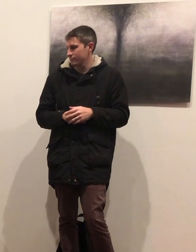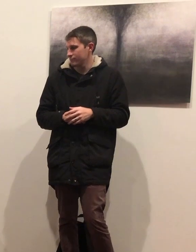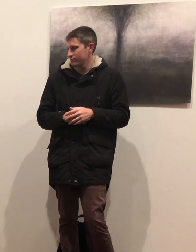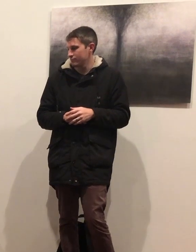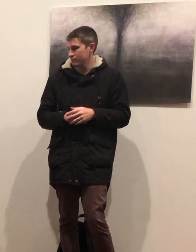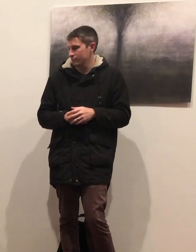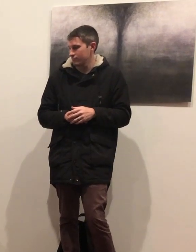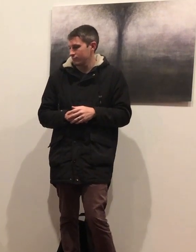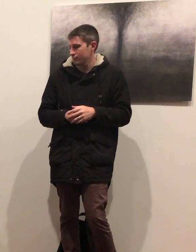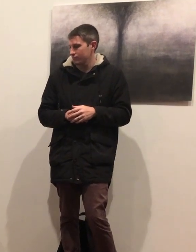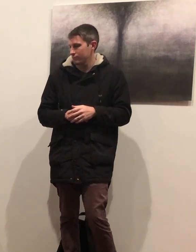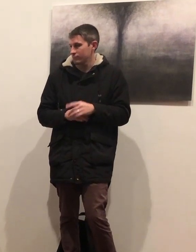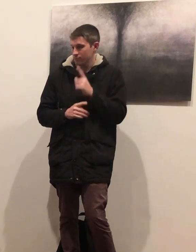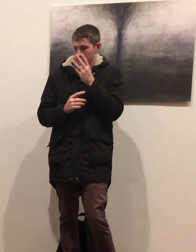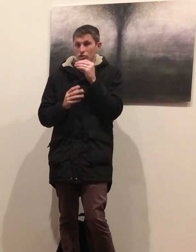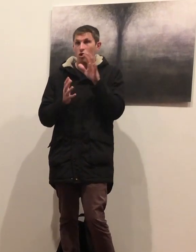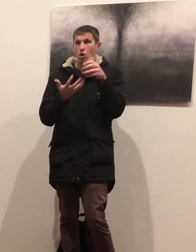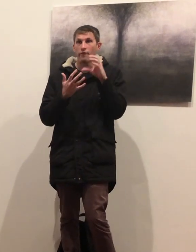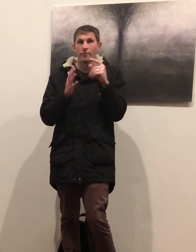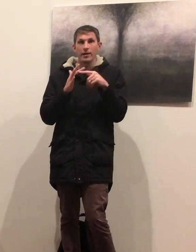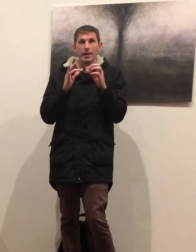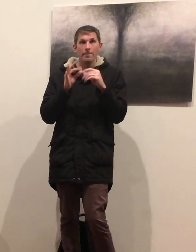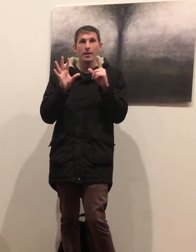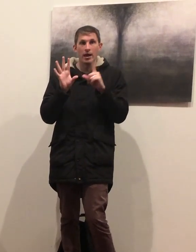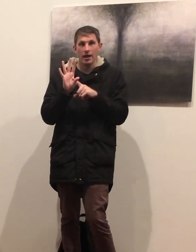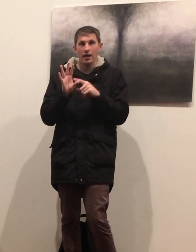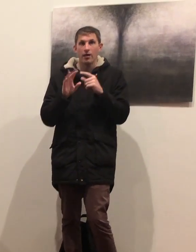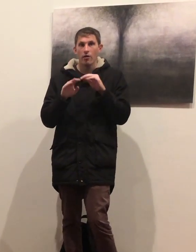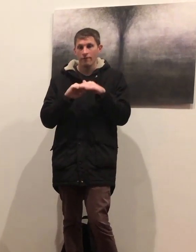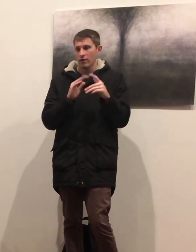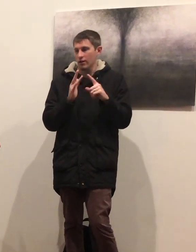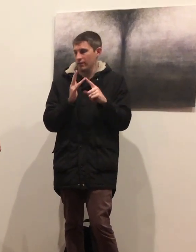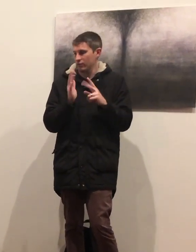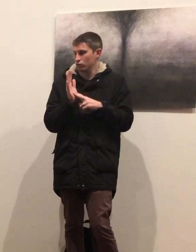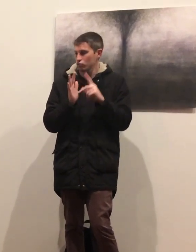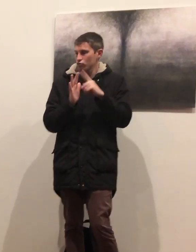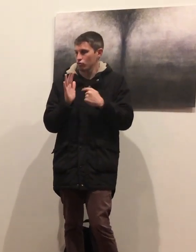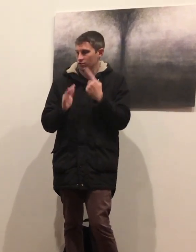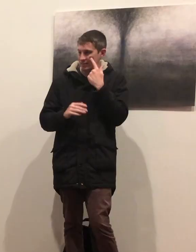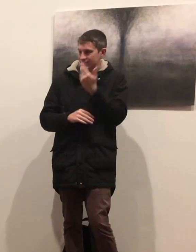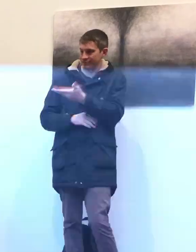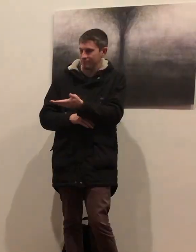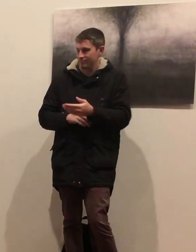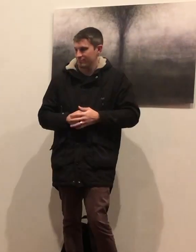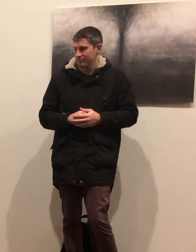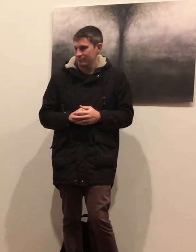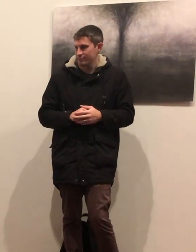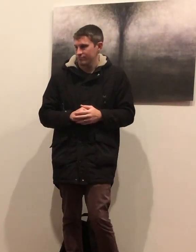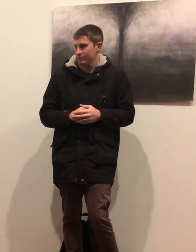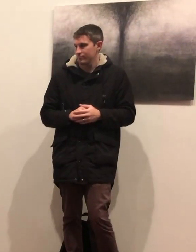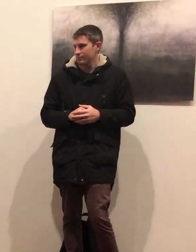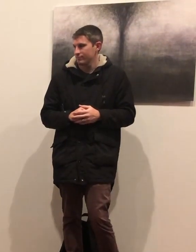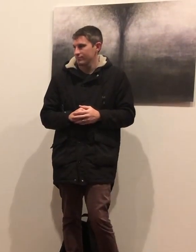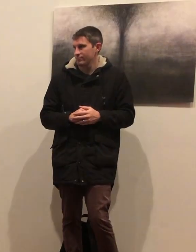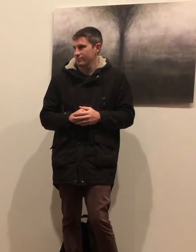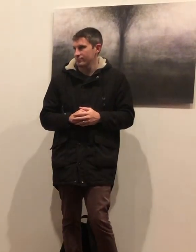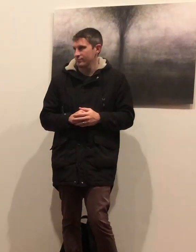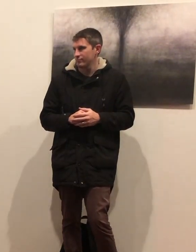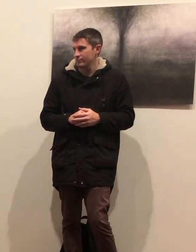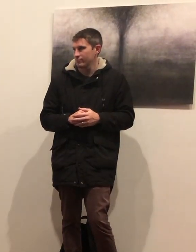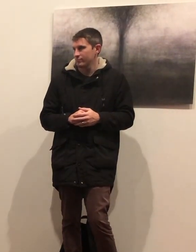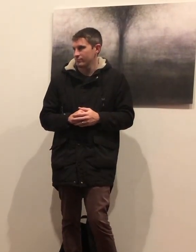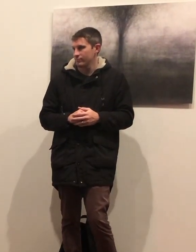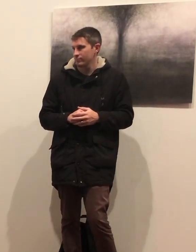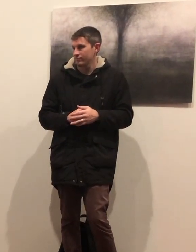from eBay, didn't we? So there's, if you want to have a look later, there's some pictures of Lisa's